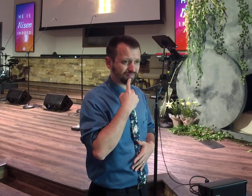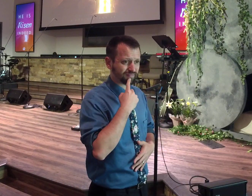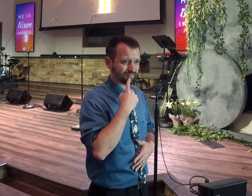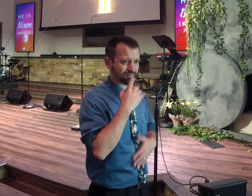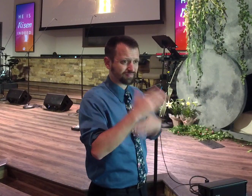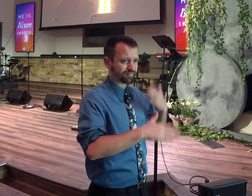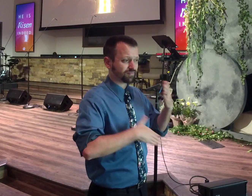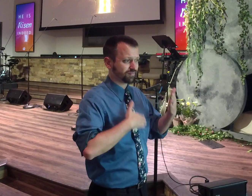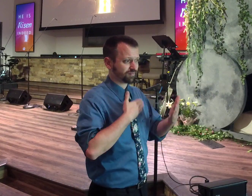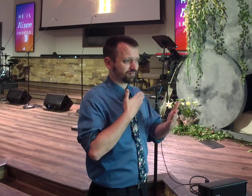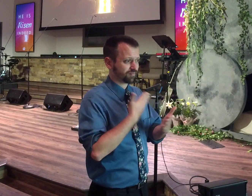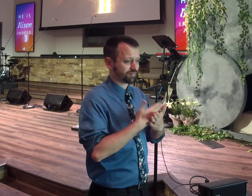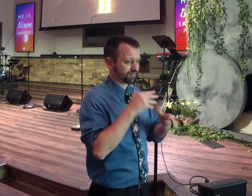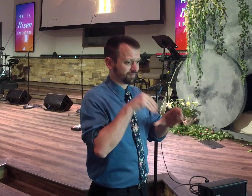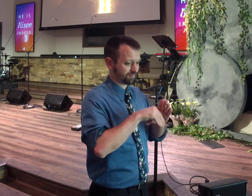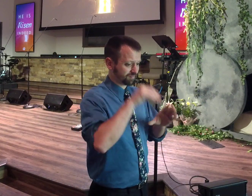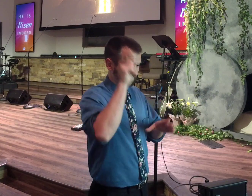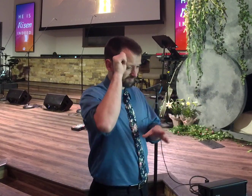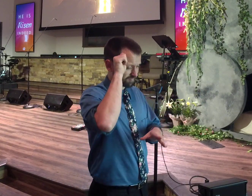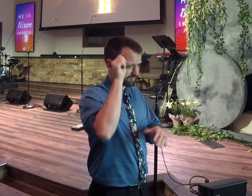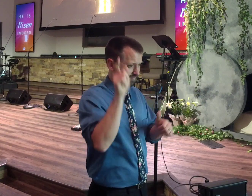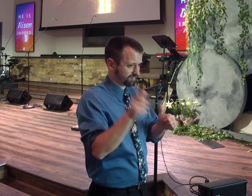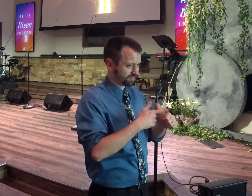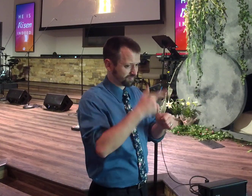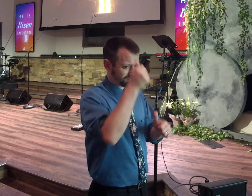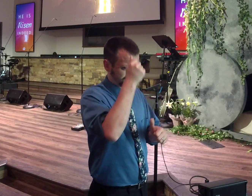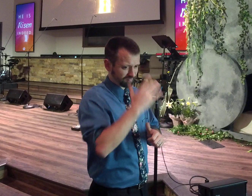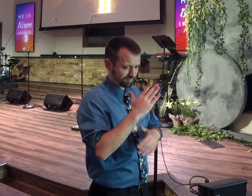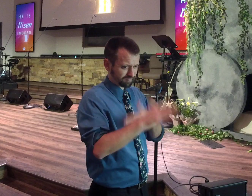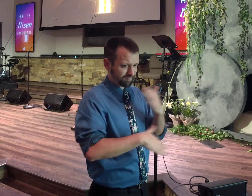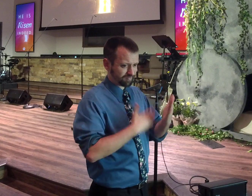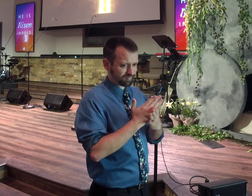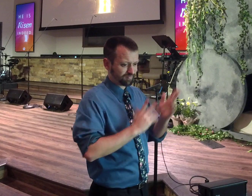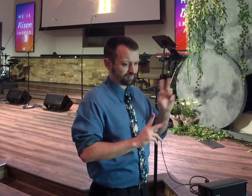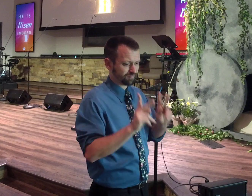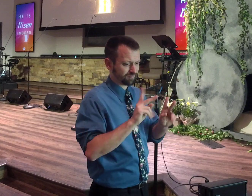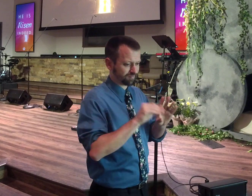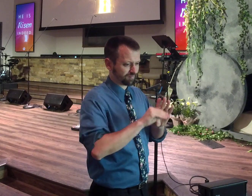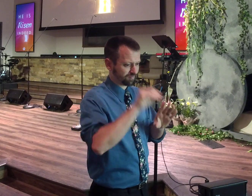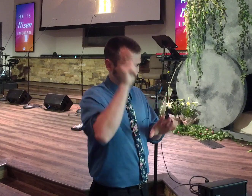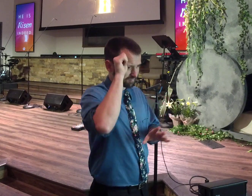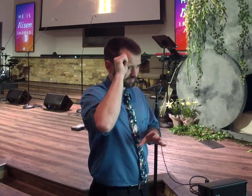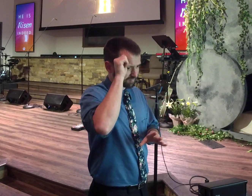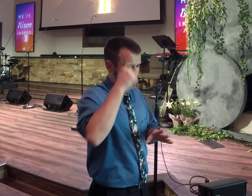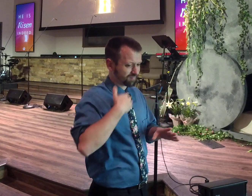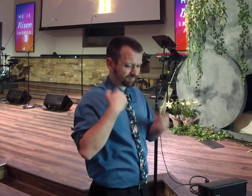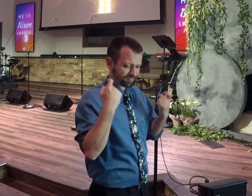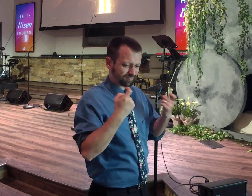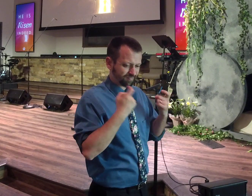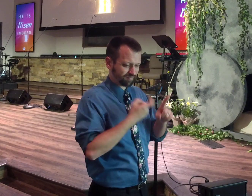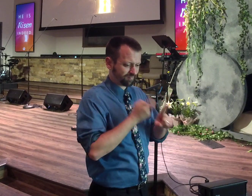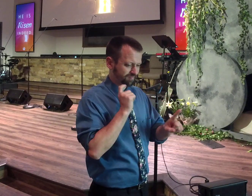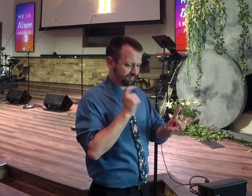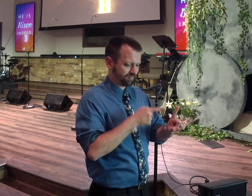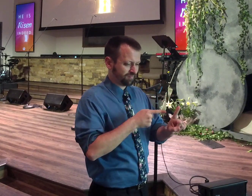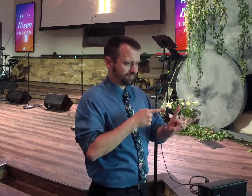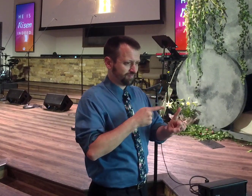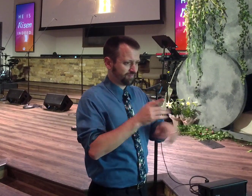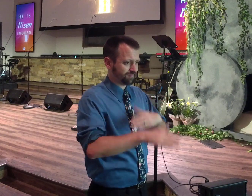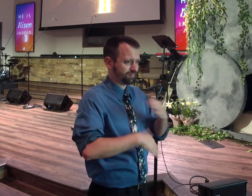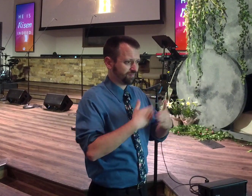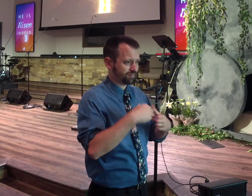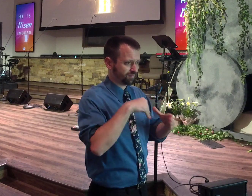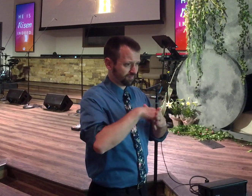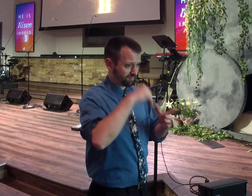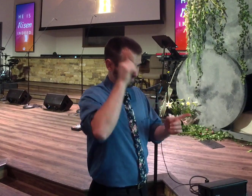all those that are in Adam, Adam was the first man, all those that are in Adam, he's the one that we inherited our sin nature from, all in